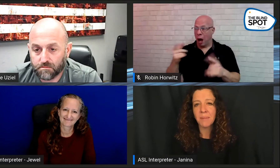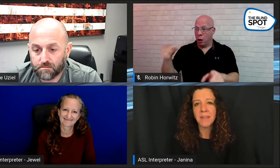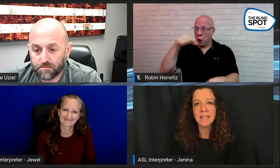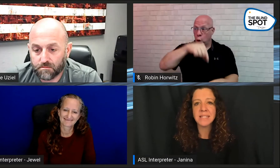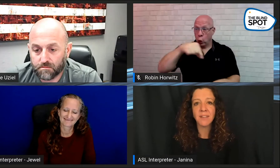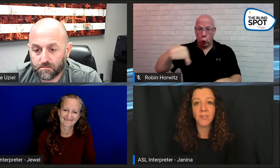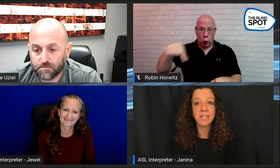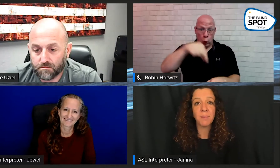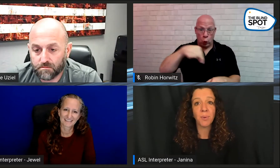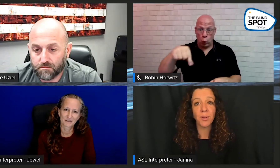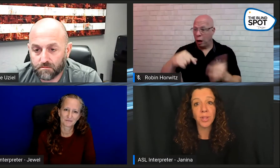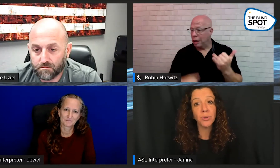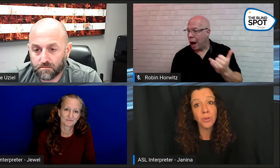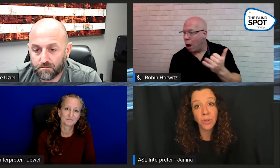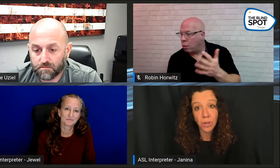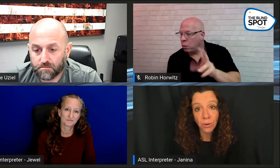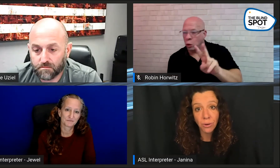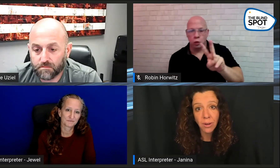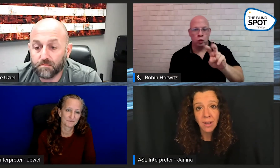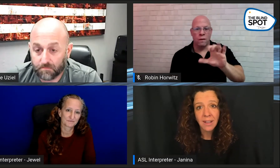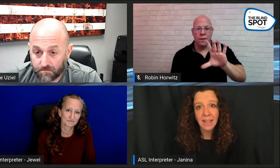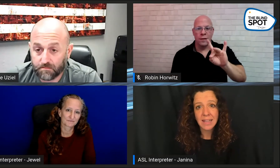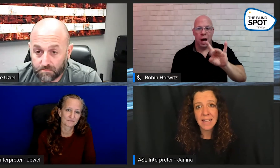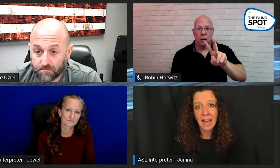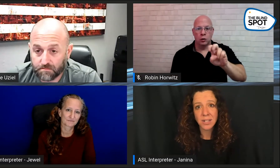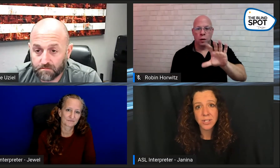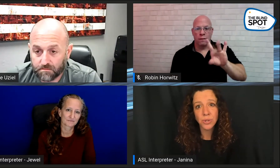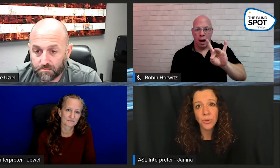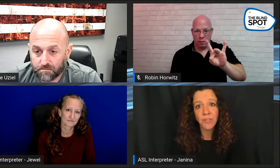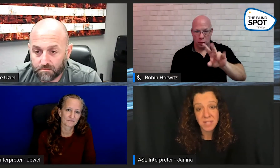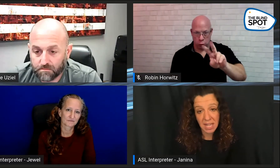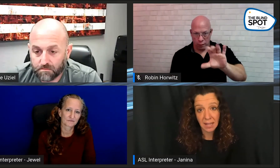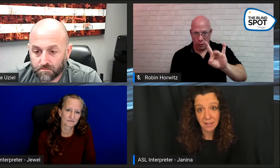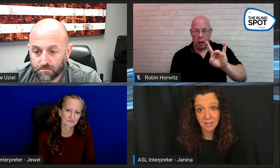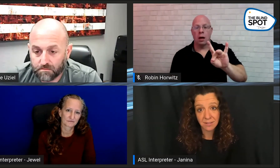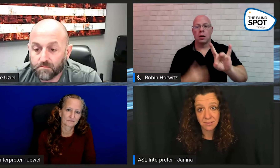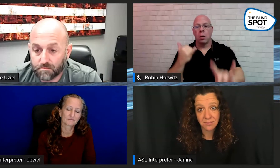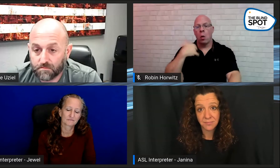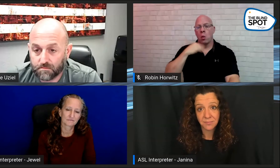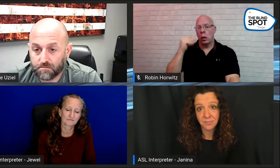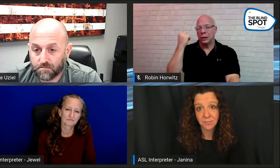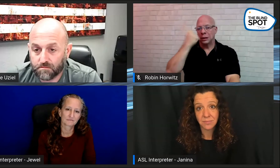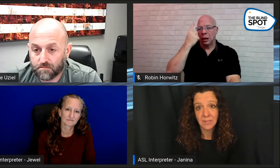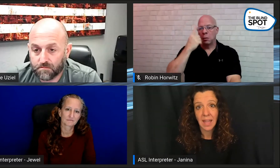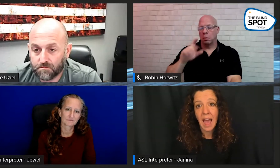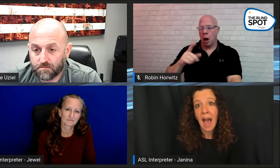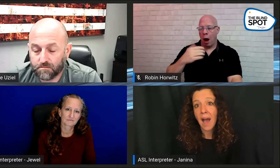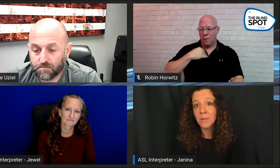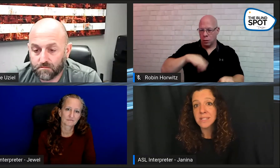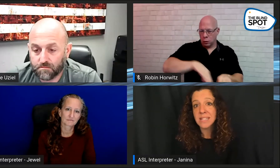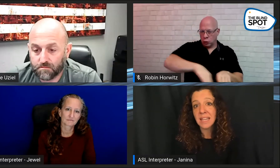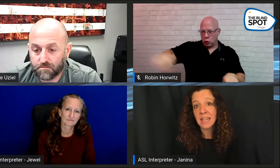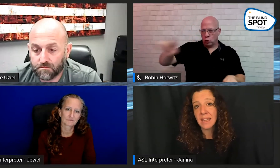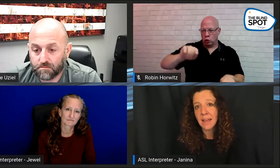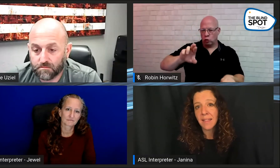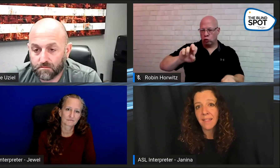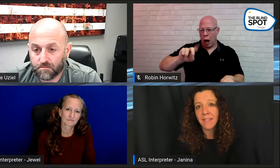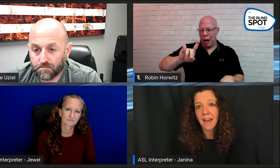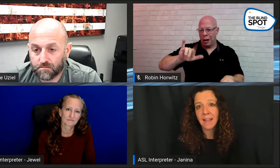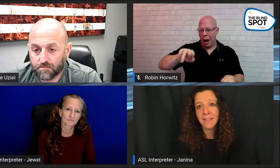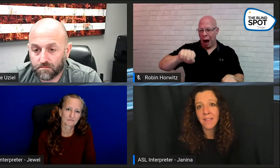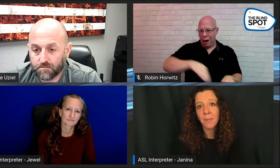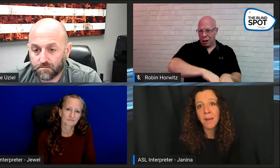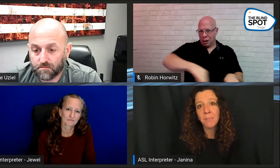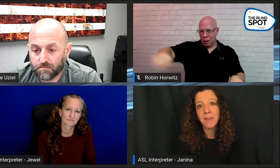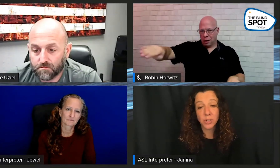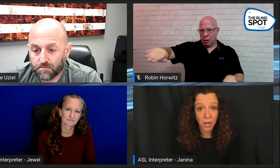And what I mean is, like, for example, the QQQ is at 258. I was thinking